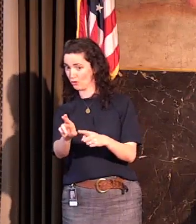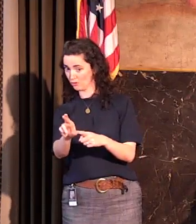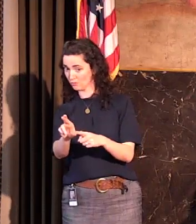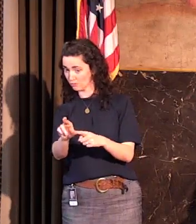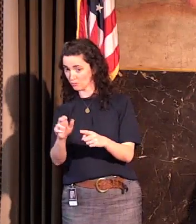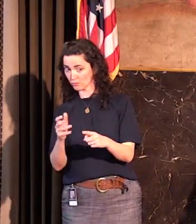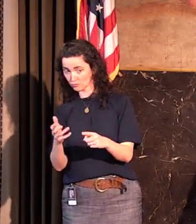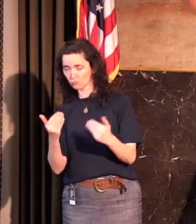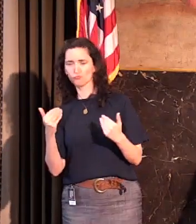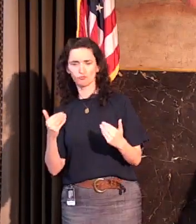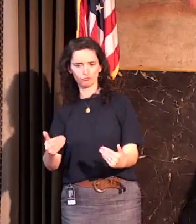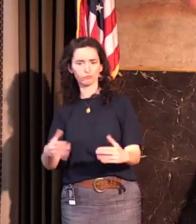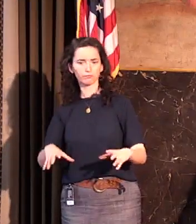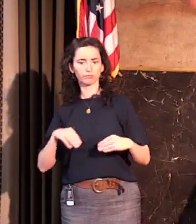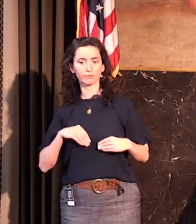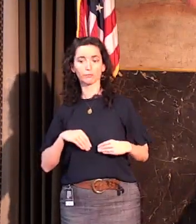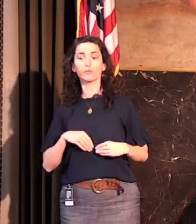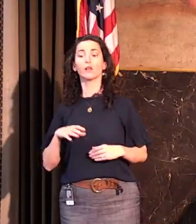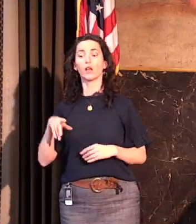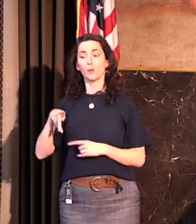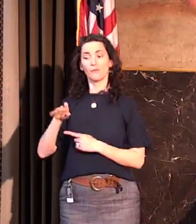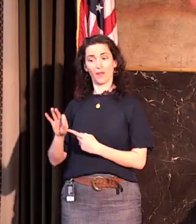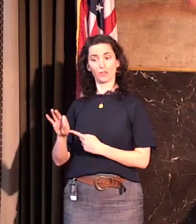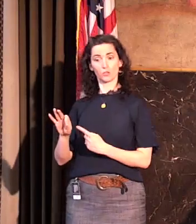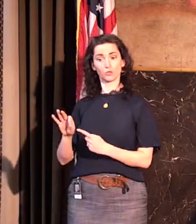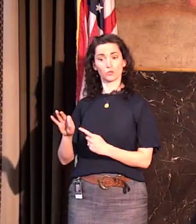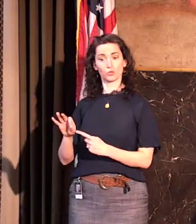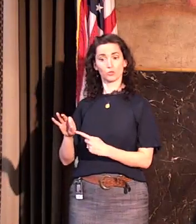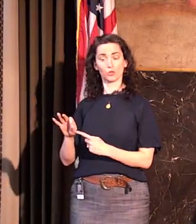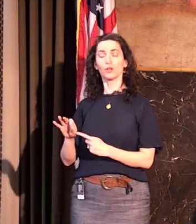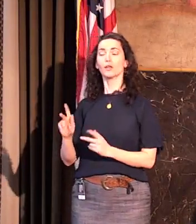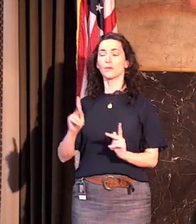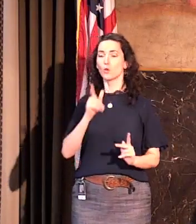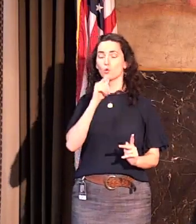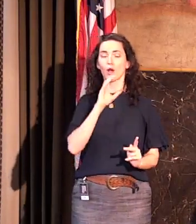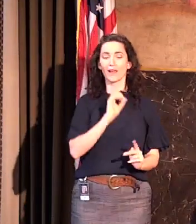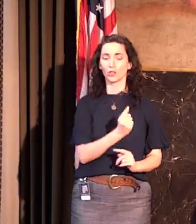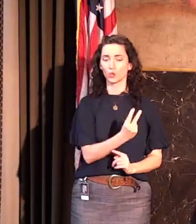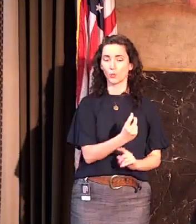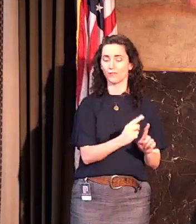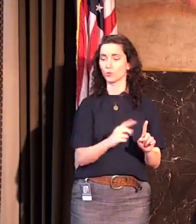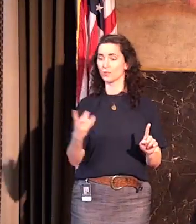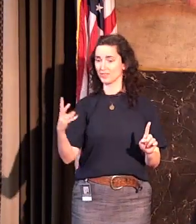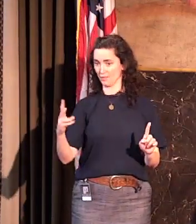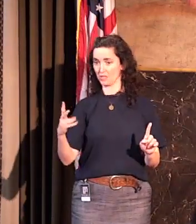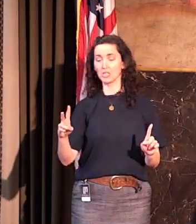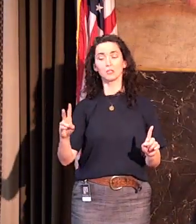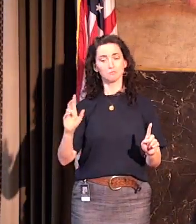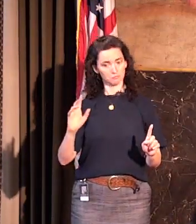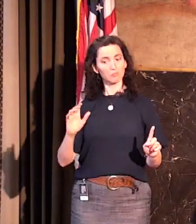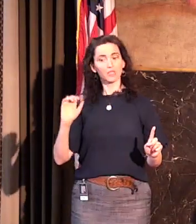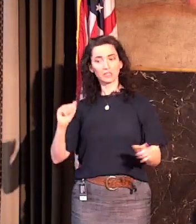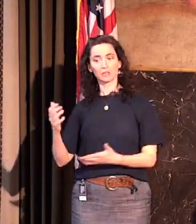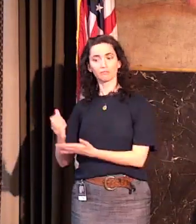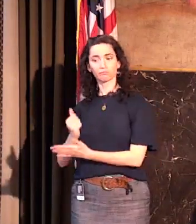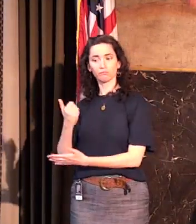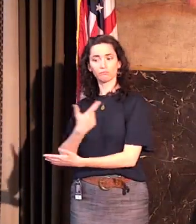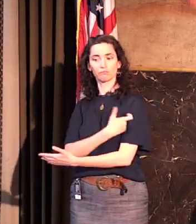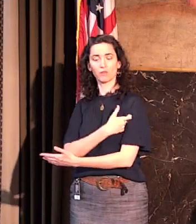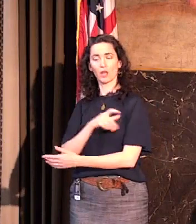and recommended for young people from age 12 to 17. Dr. Cantor is going to come up now and go through